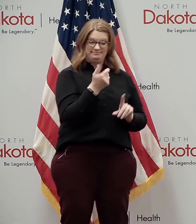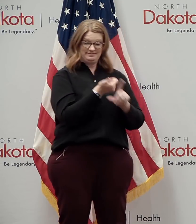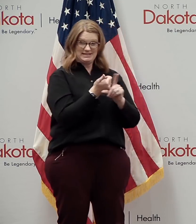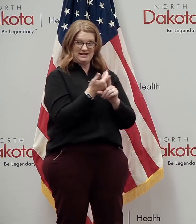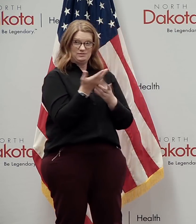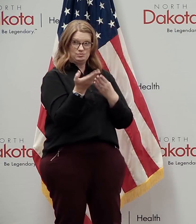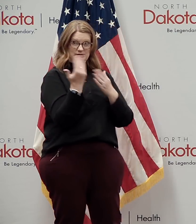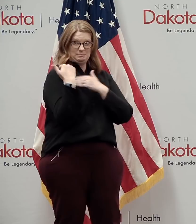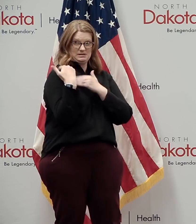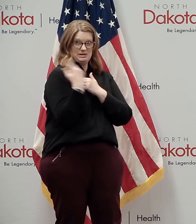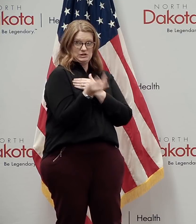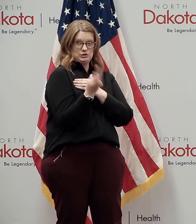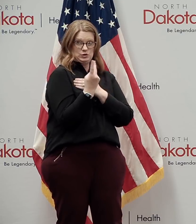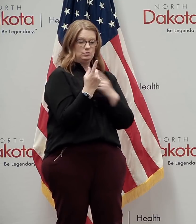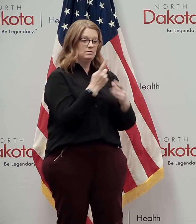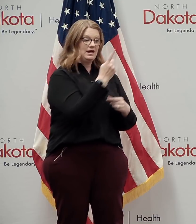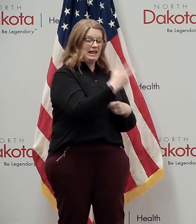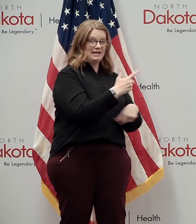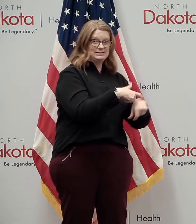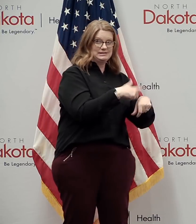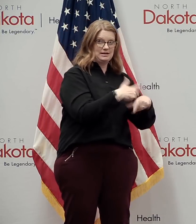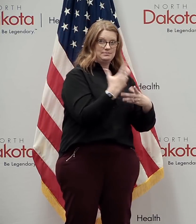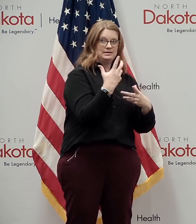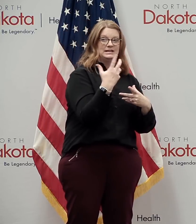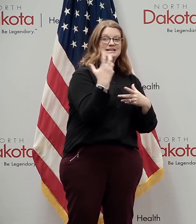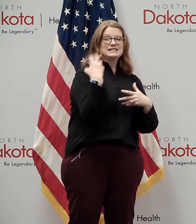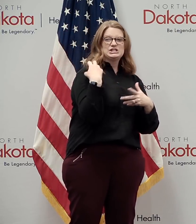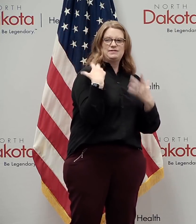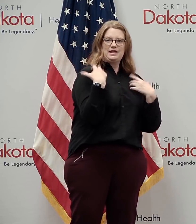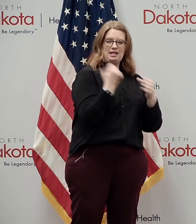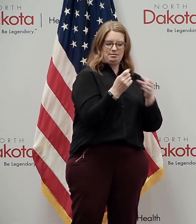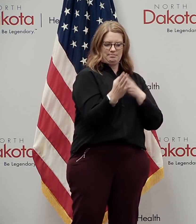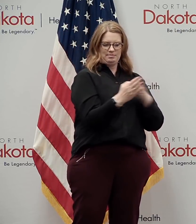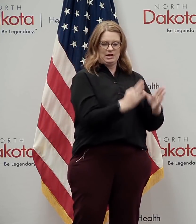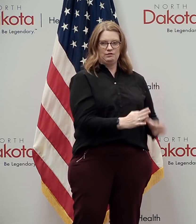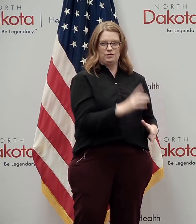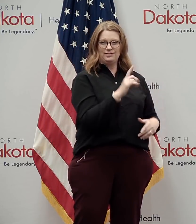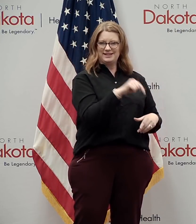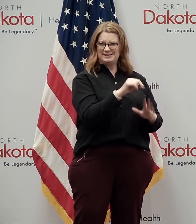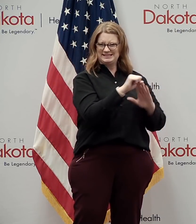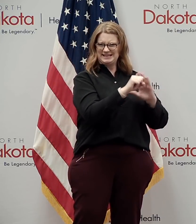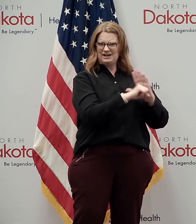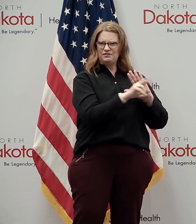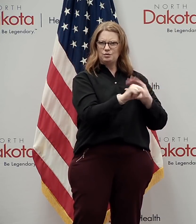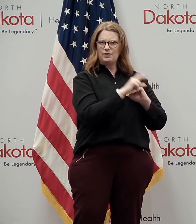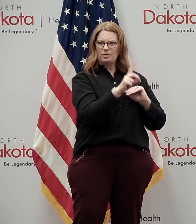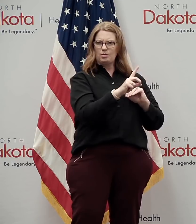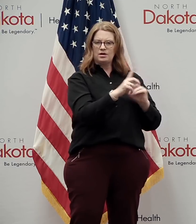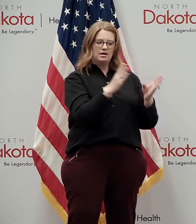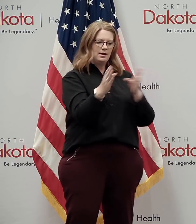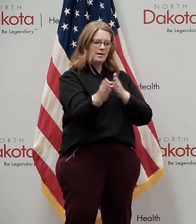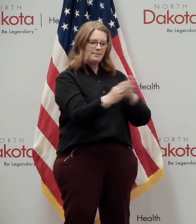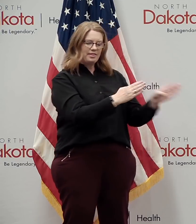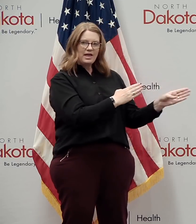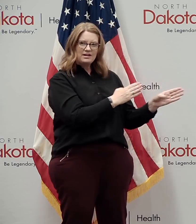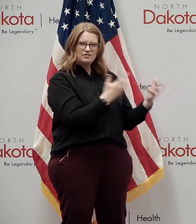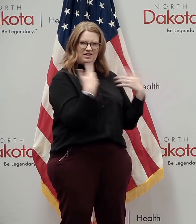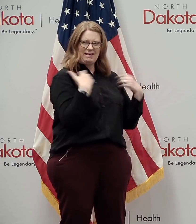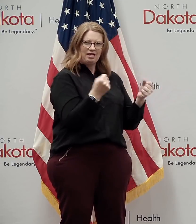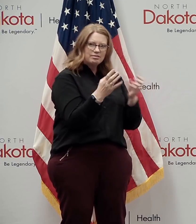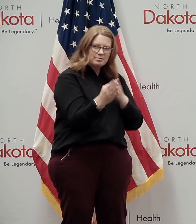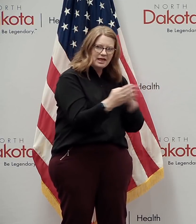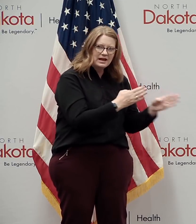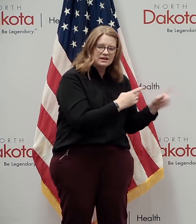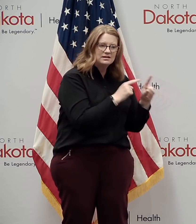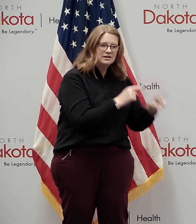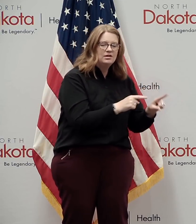is serving half-time as the Chief Health Strategist for the state of North Dakota as we're working on a long-term plan for health strategy.